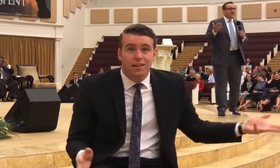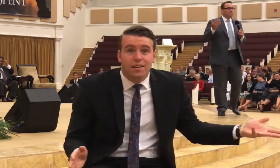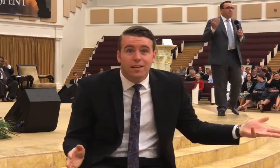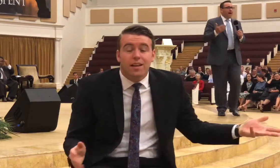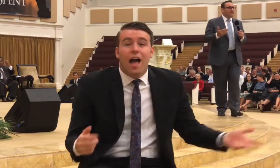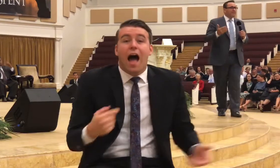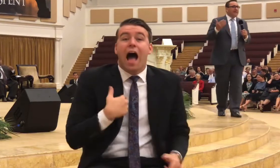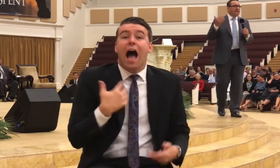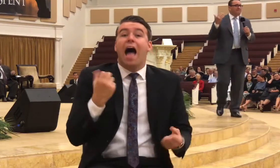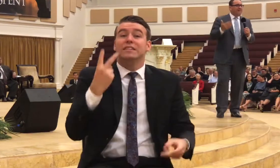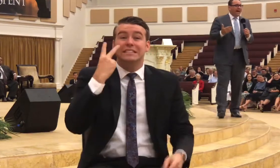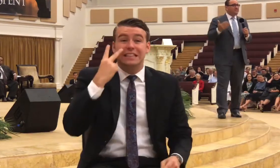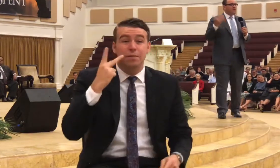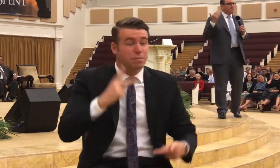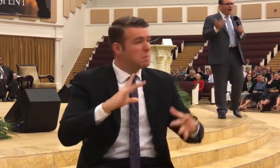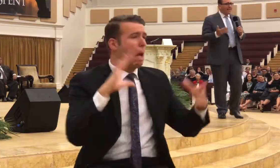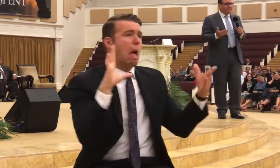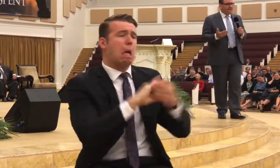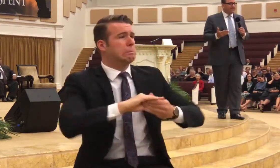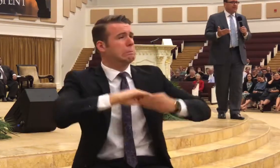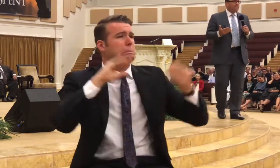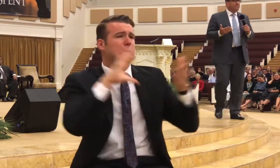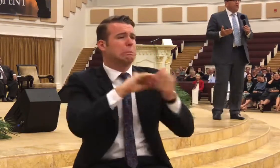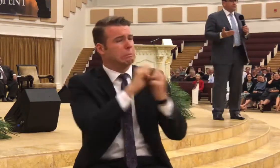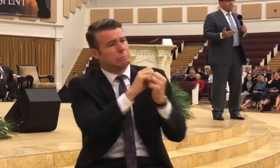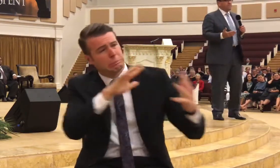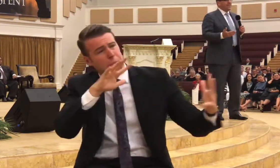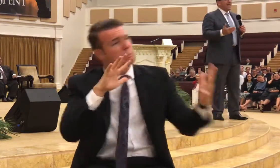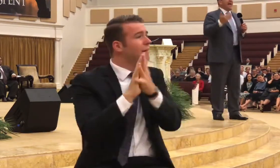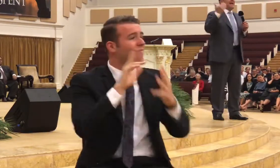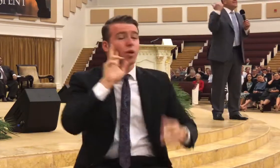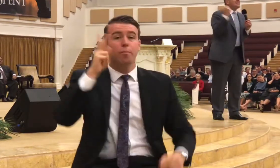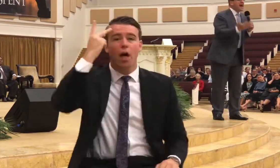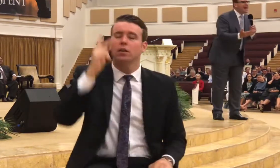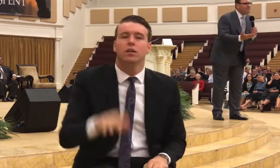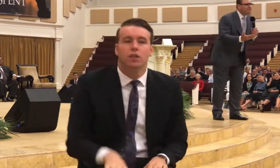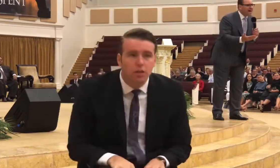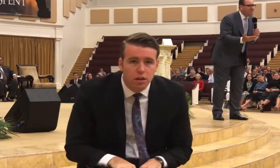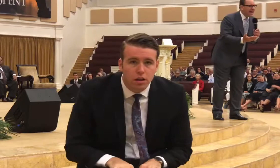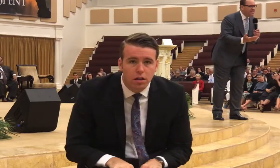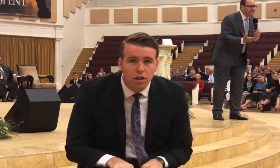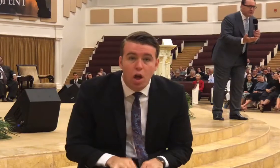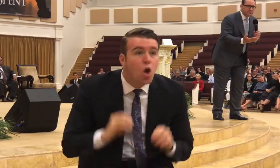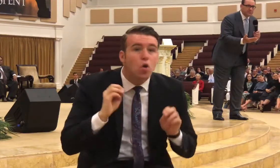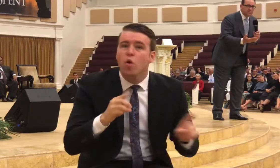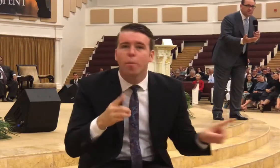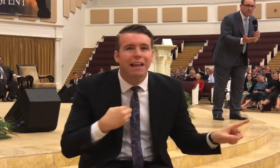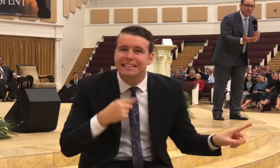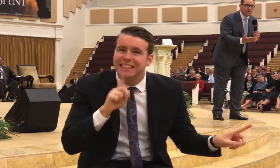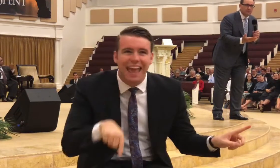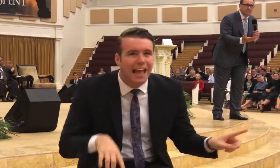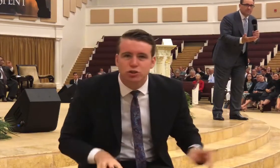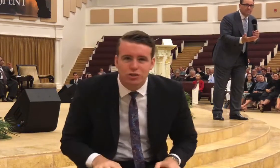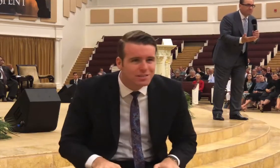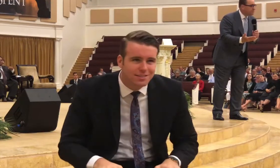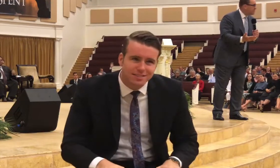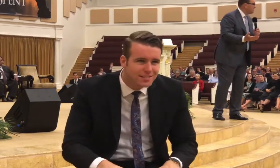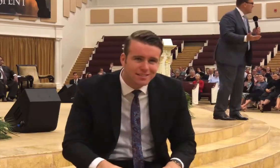I have seen brothers get in fights over politics, folks. Ain't none of them got the answer.